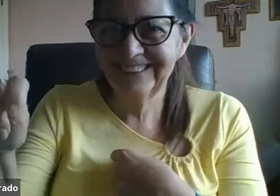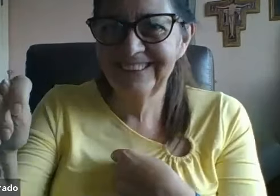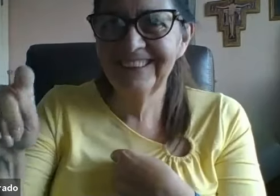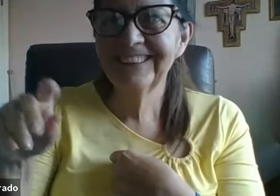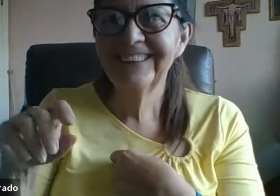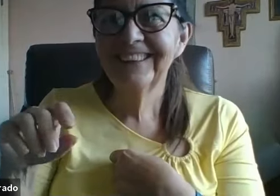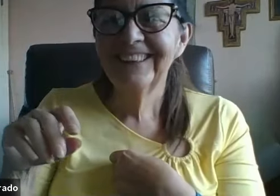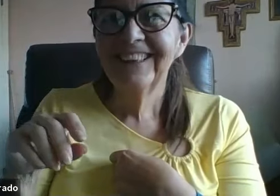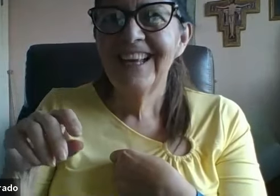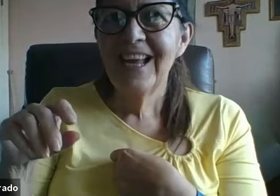Yep.